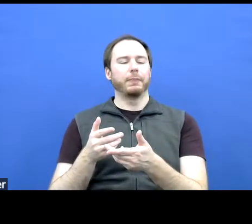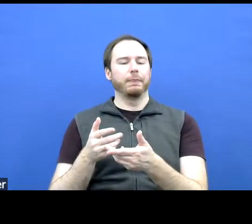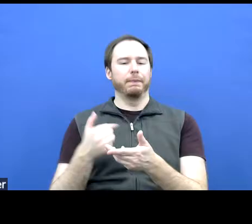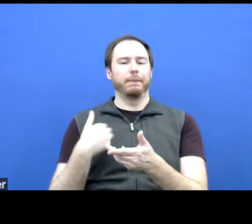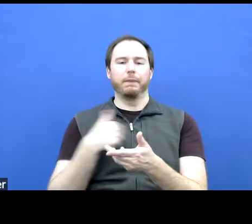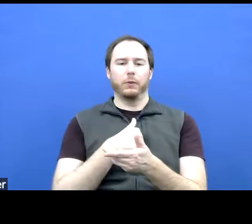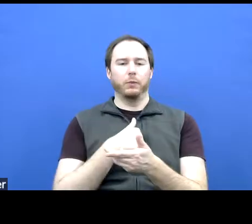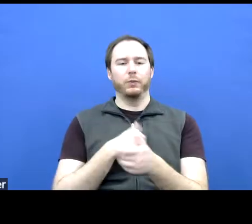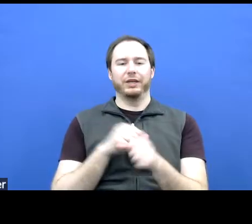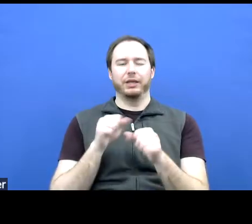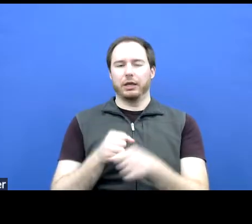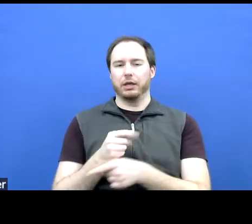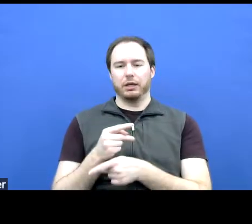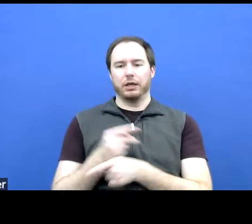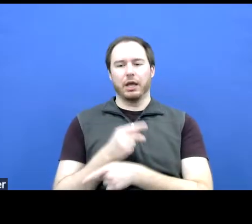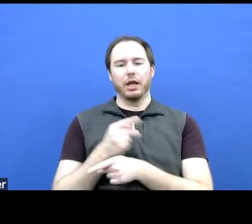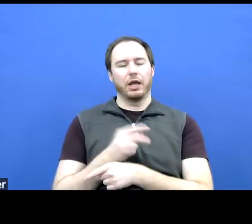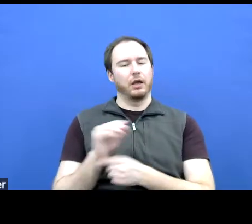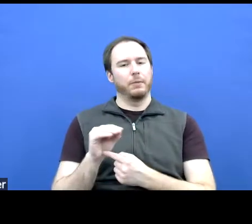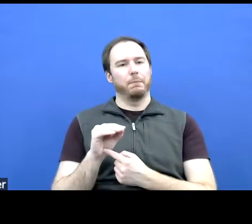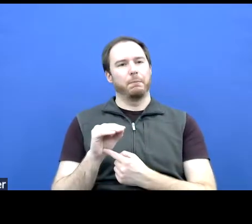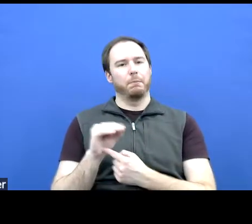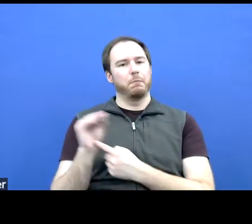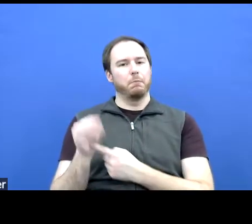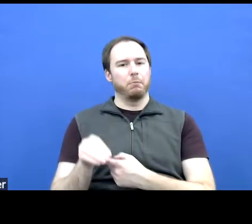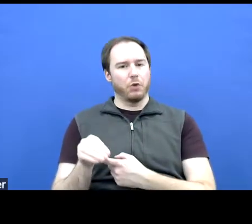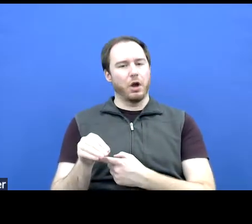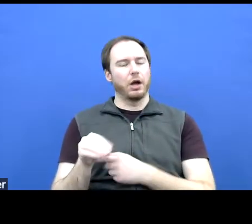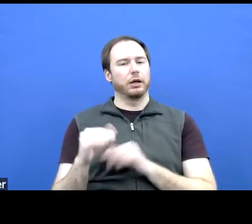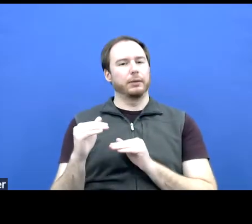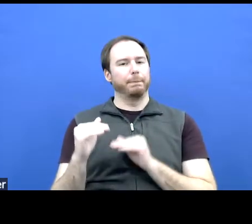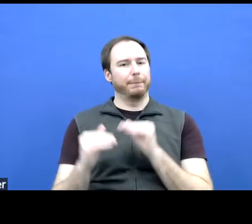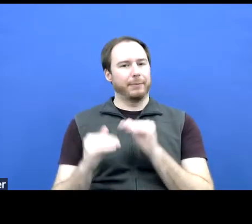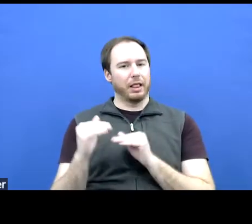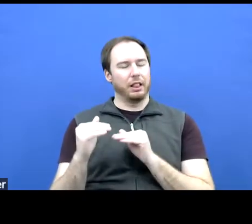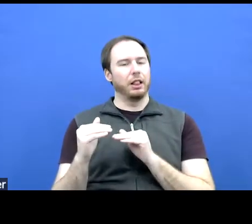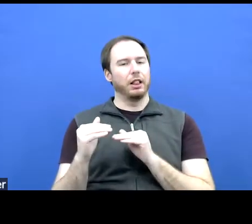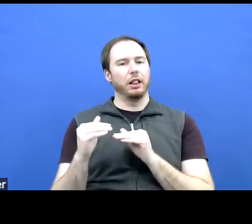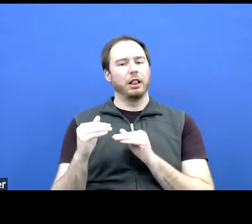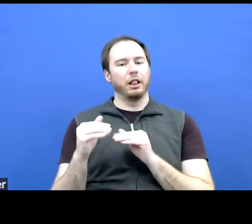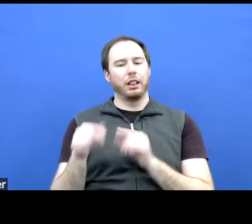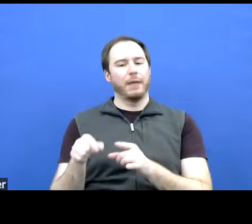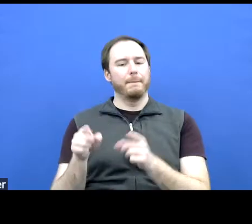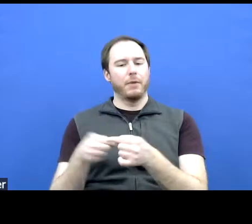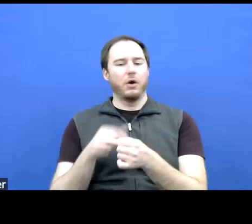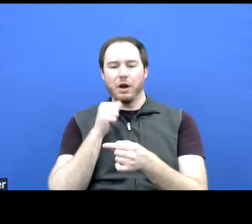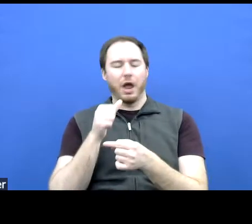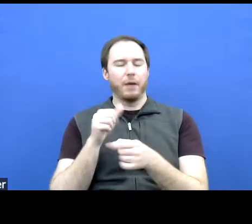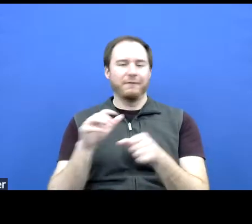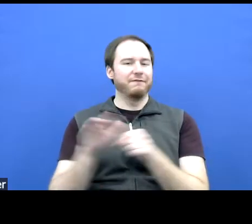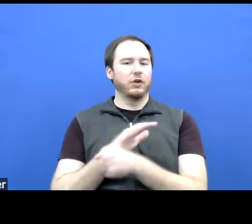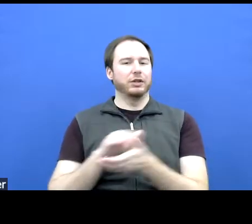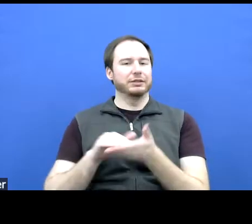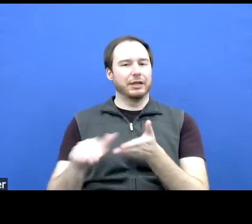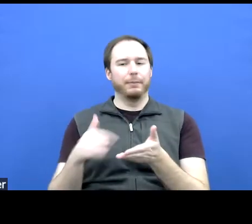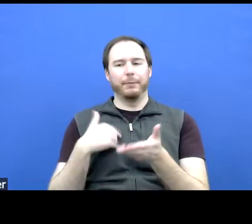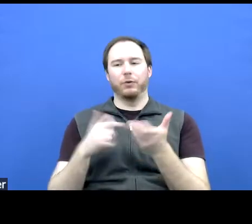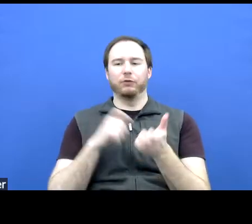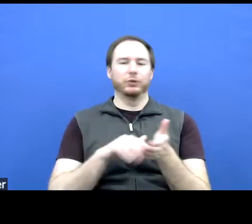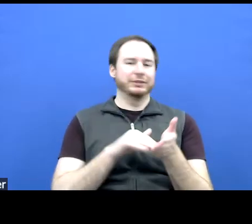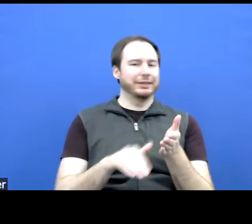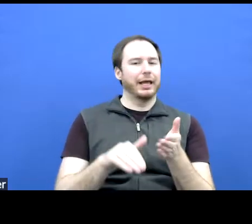What we will do is calculate the approximate balance, so that parcel will not be fully exempt. We might